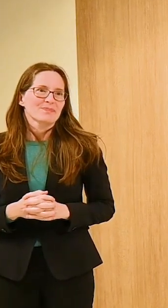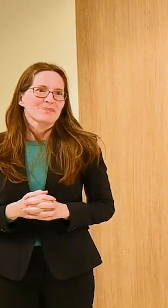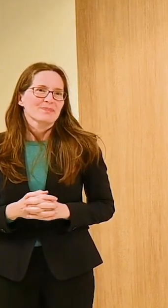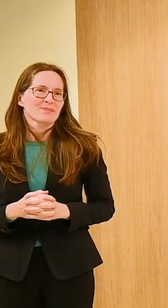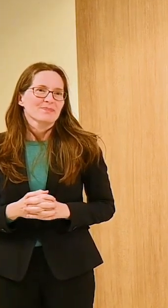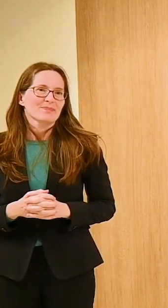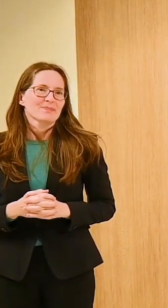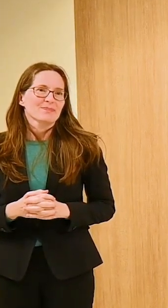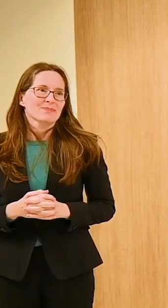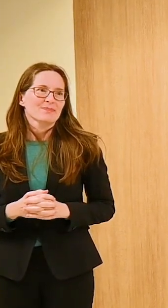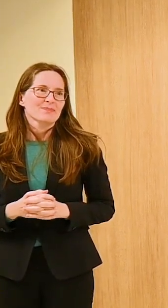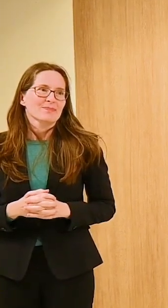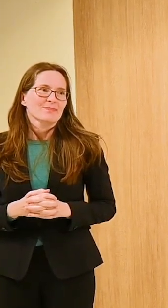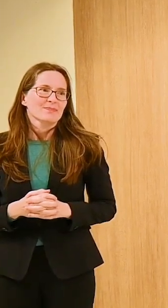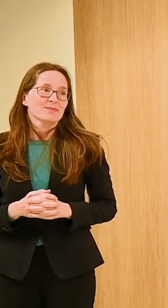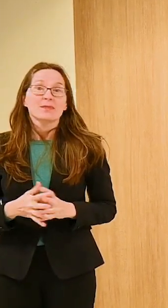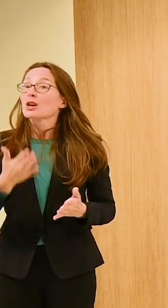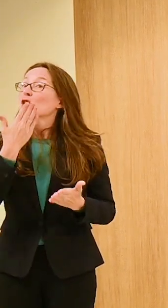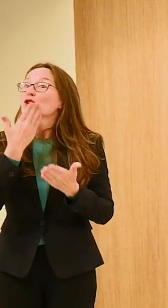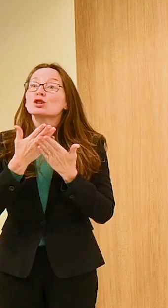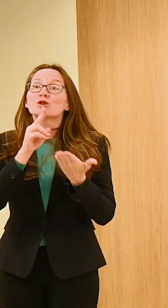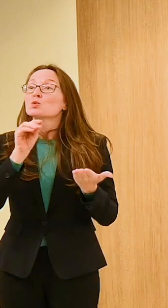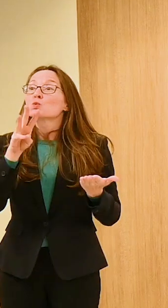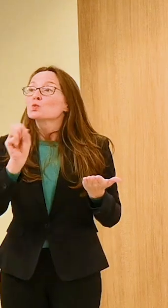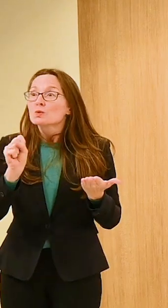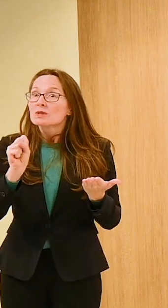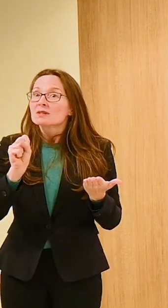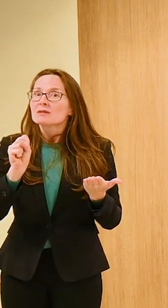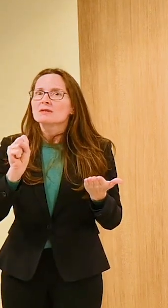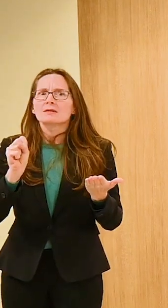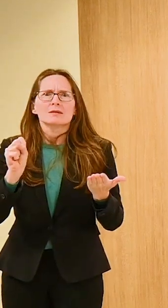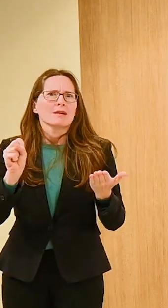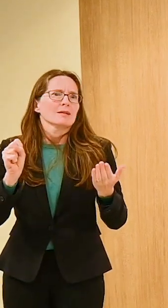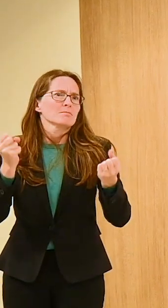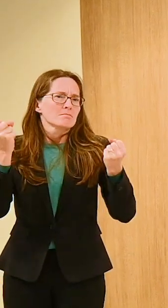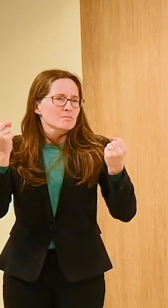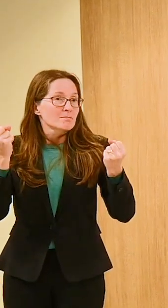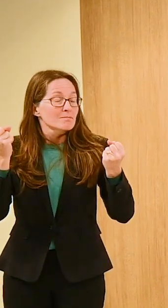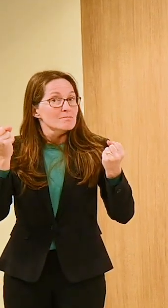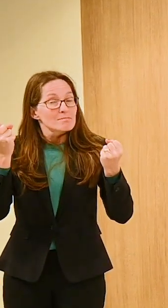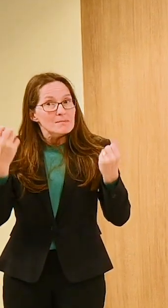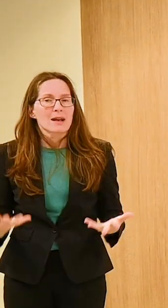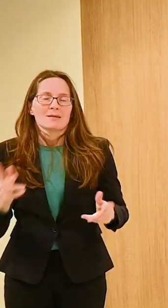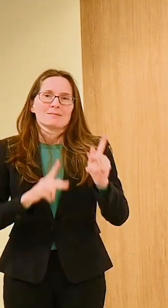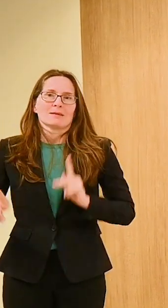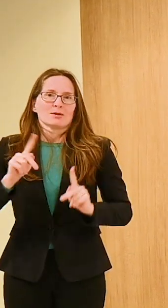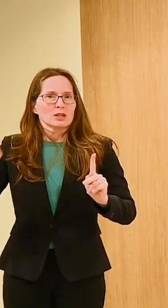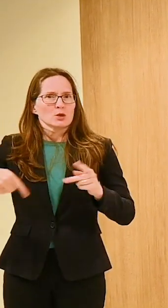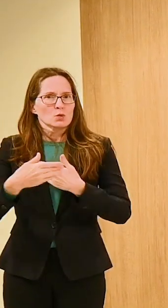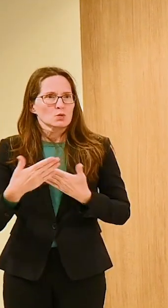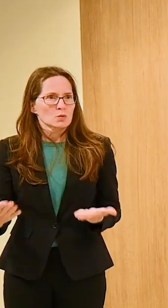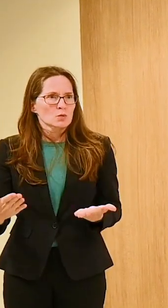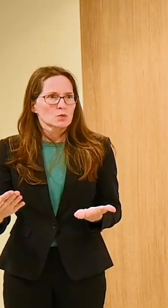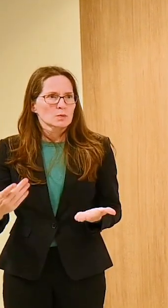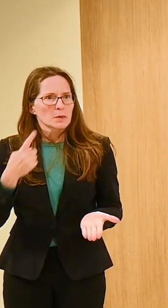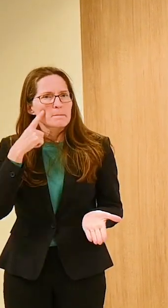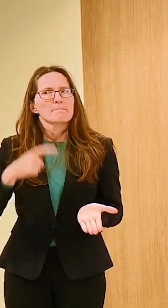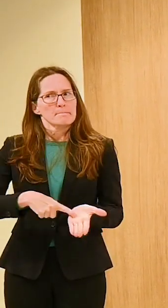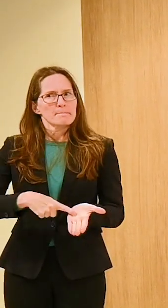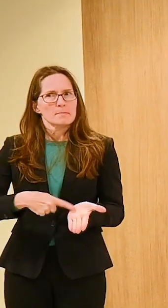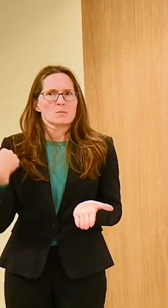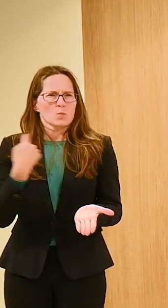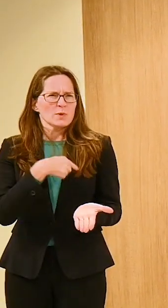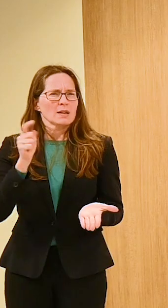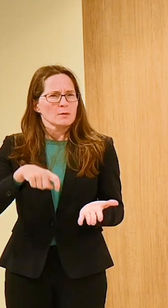And the good news is that there are so many people in this room, all who recognize that we need to care, that it